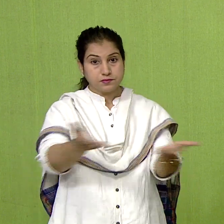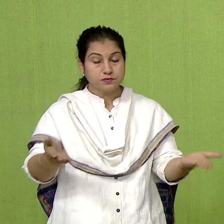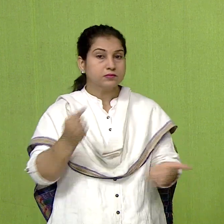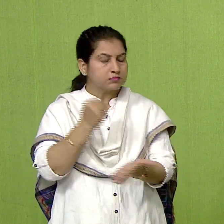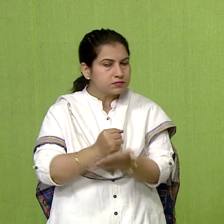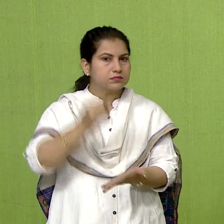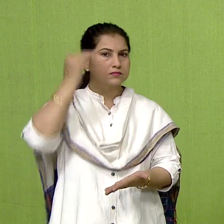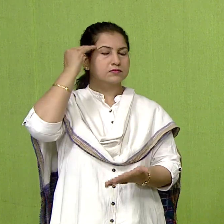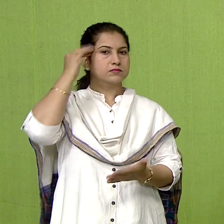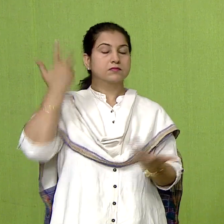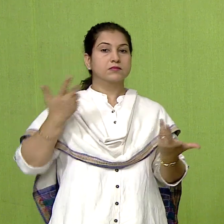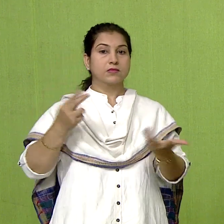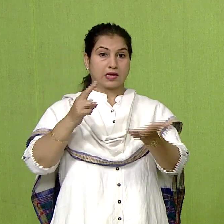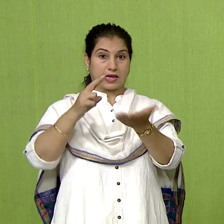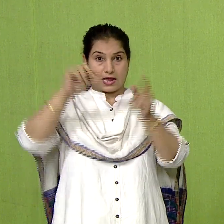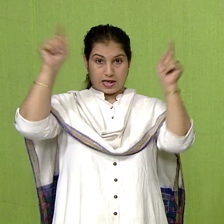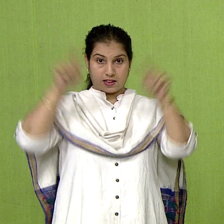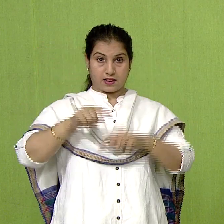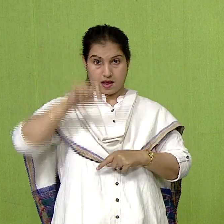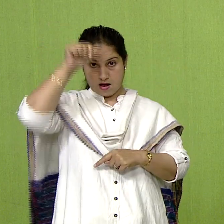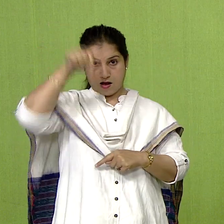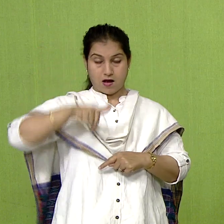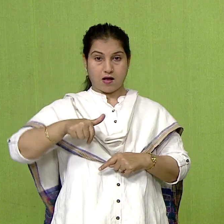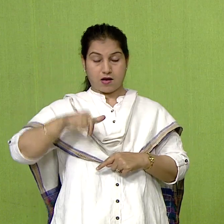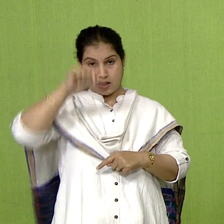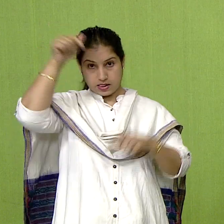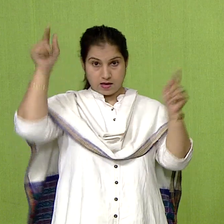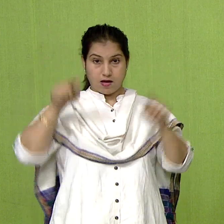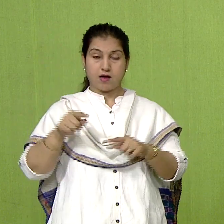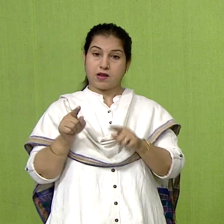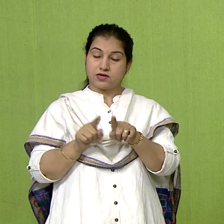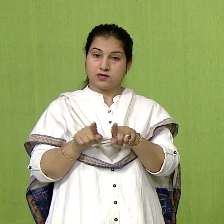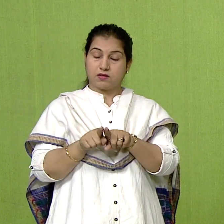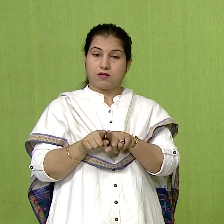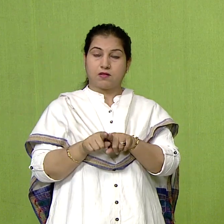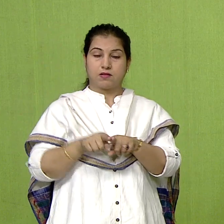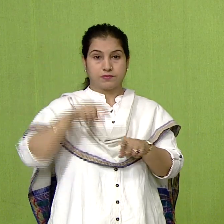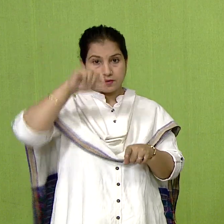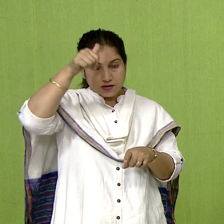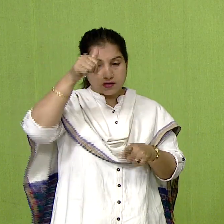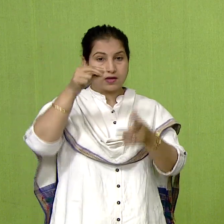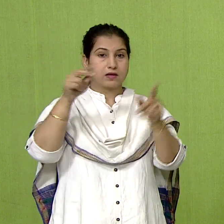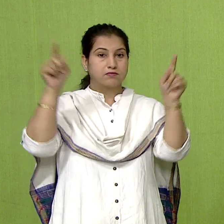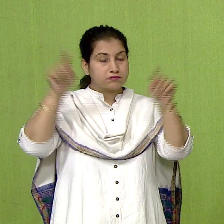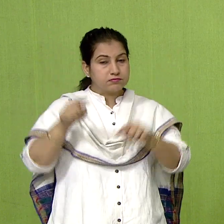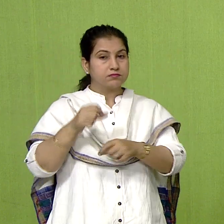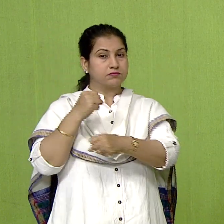Learners, we must understand that the Indian National Congress was a body of urban